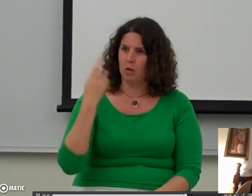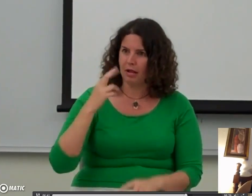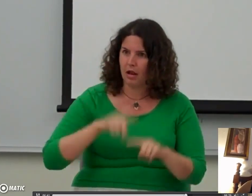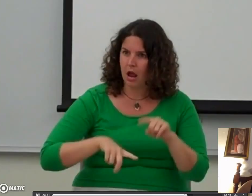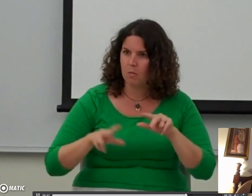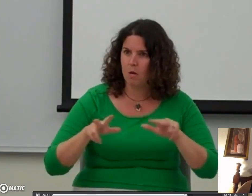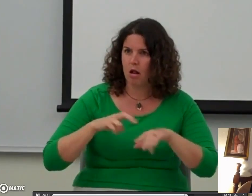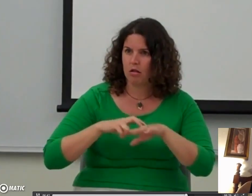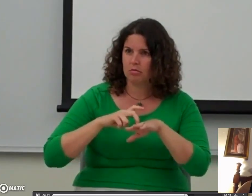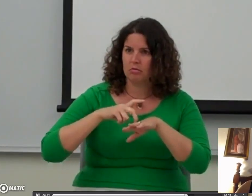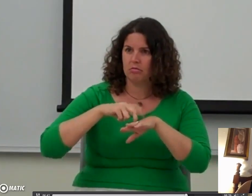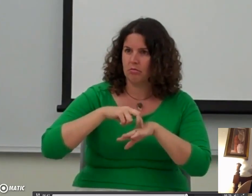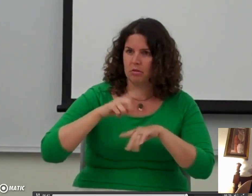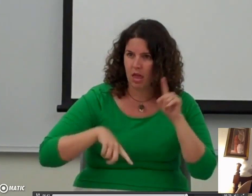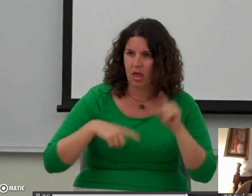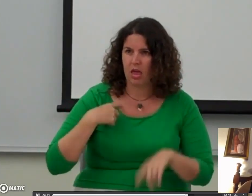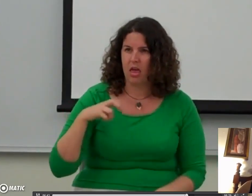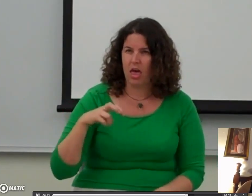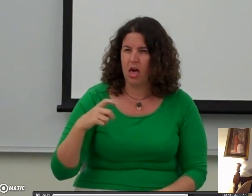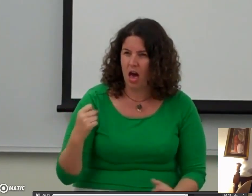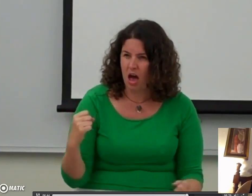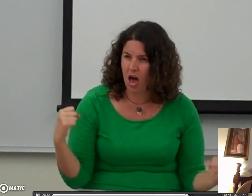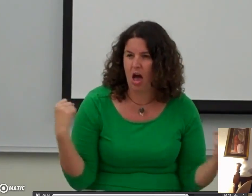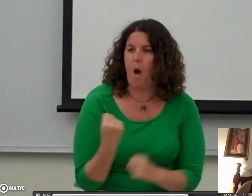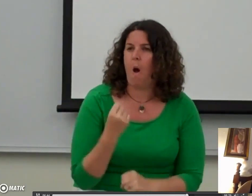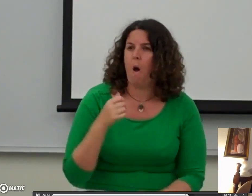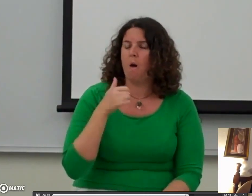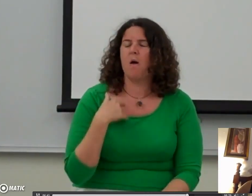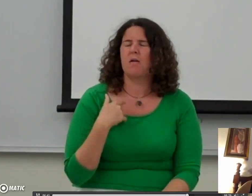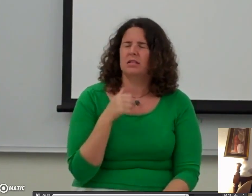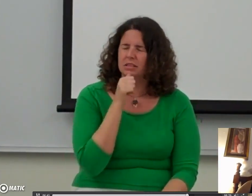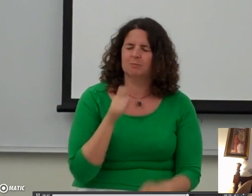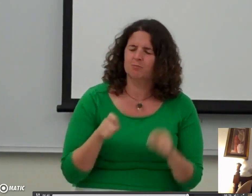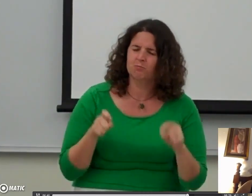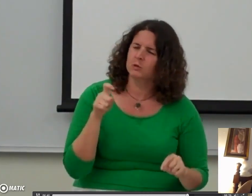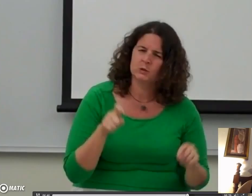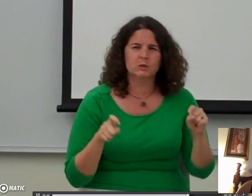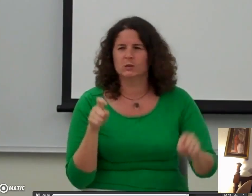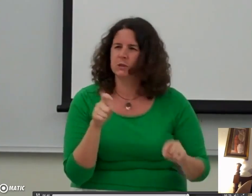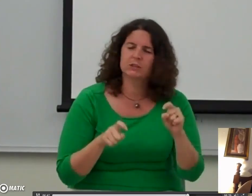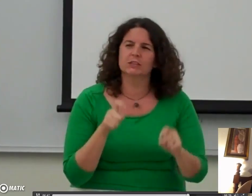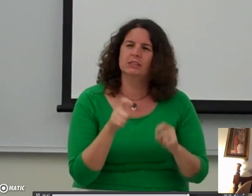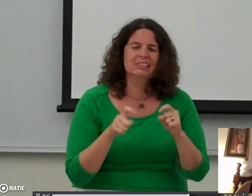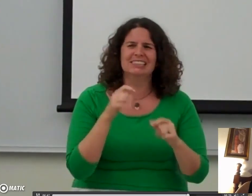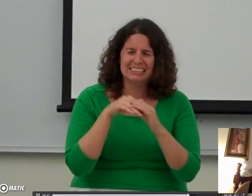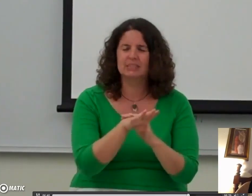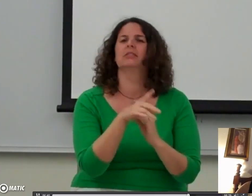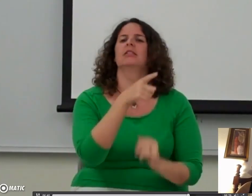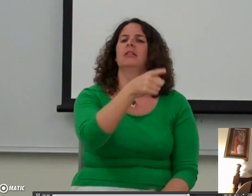place where I was staying, I could barely walk. It was very hard for me to walk. My legs went numb. So I was trying to be patient, and I was trying to